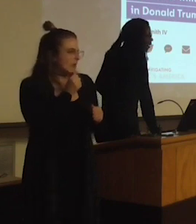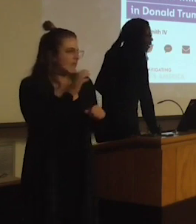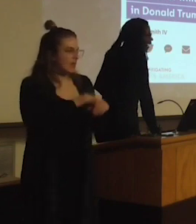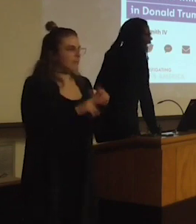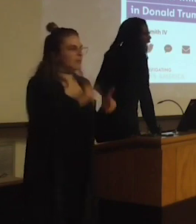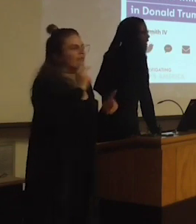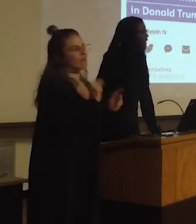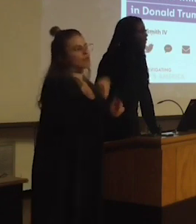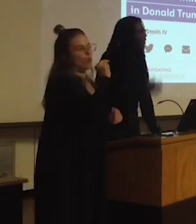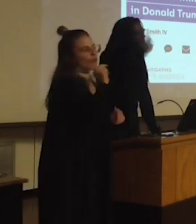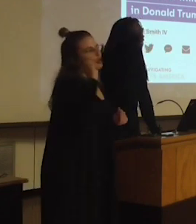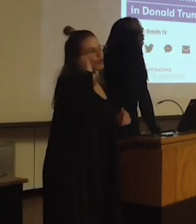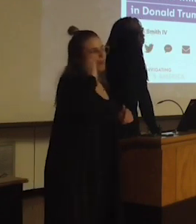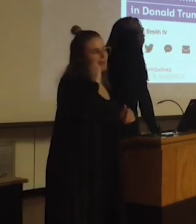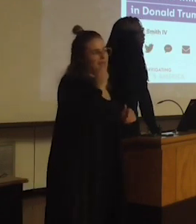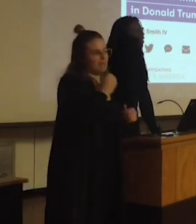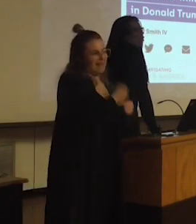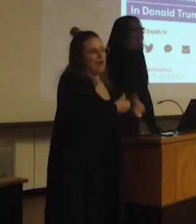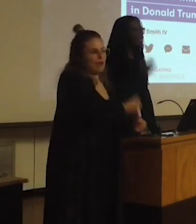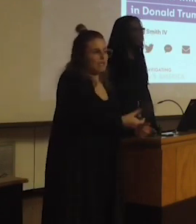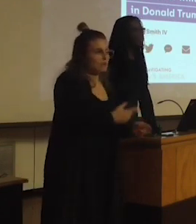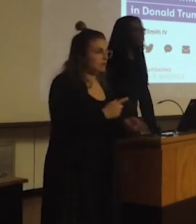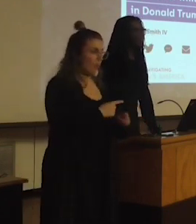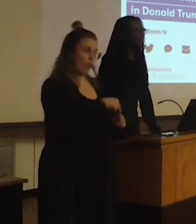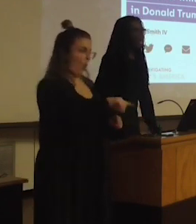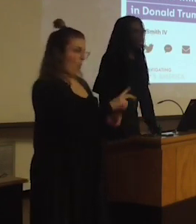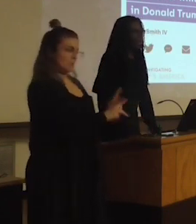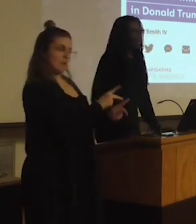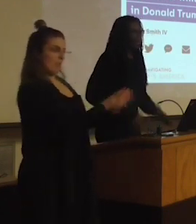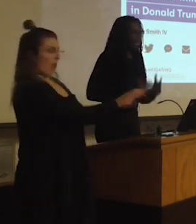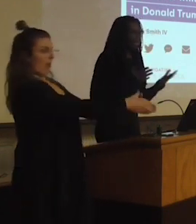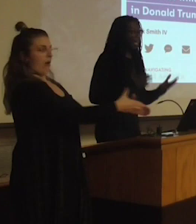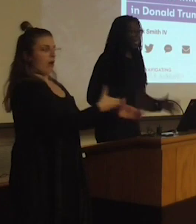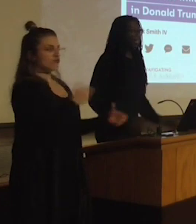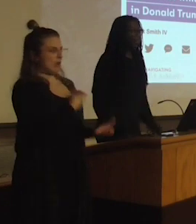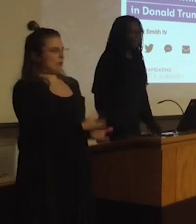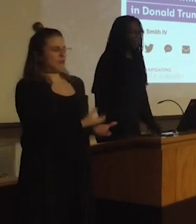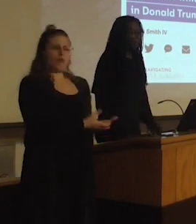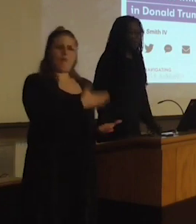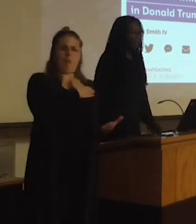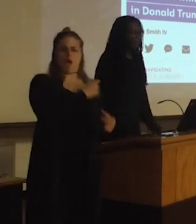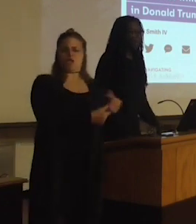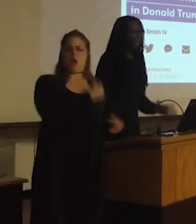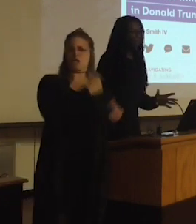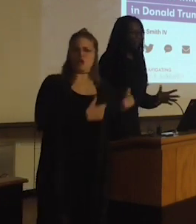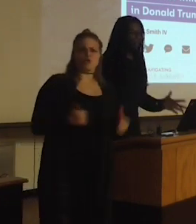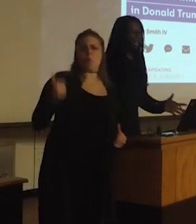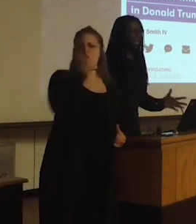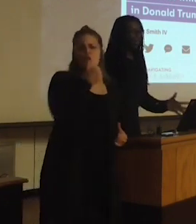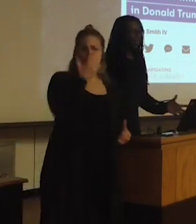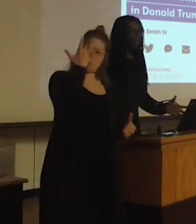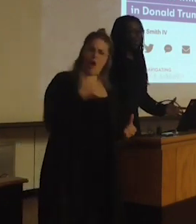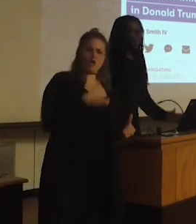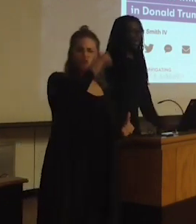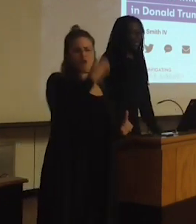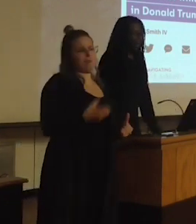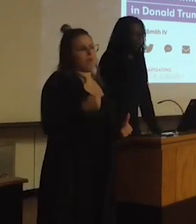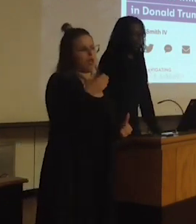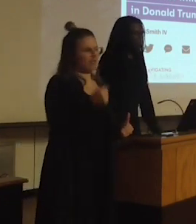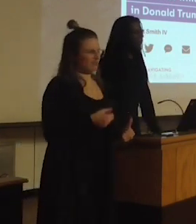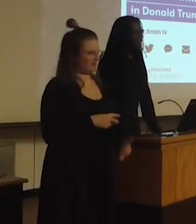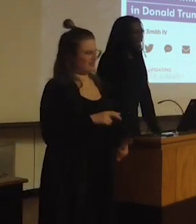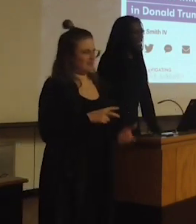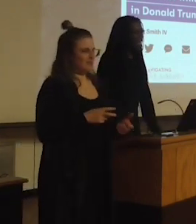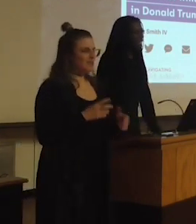European heritage. And so you see these people just trying to prove their genetic superiority by drinking milk.